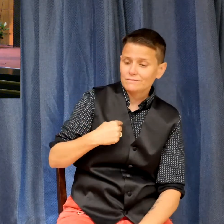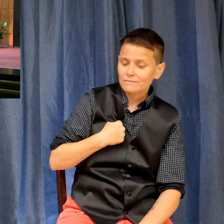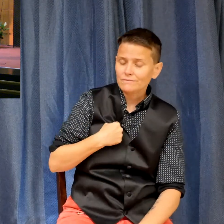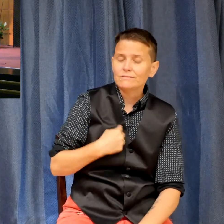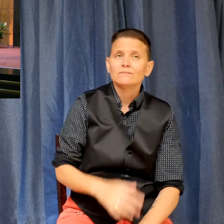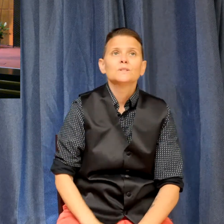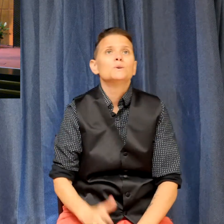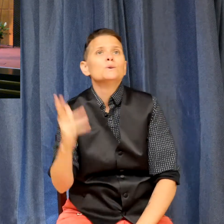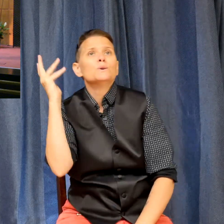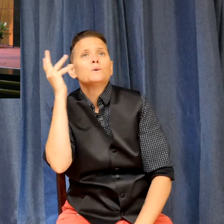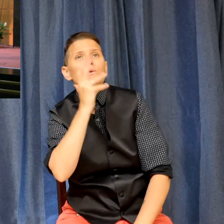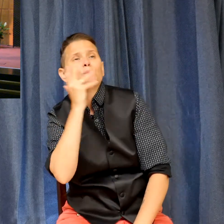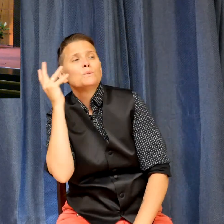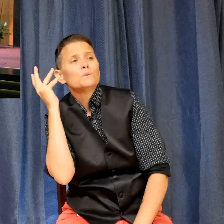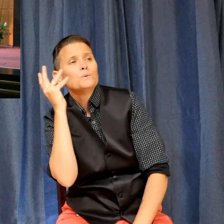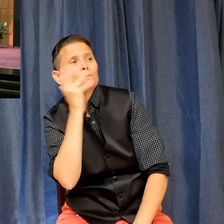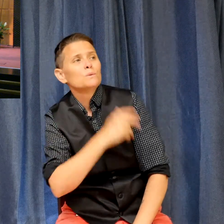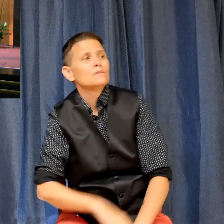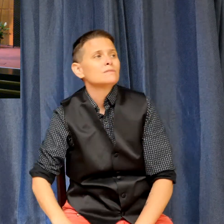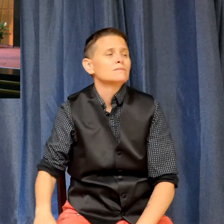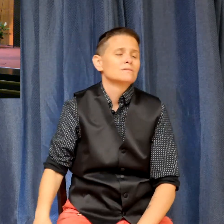out for me.